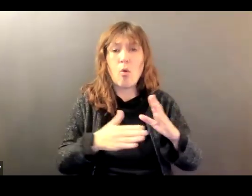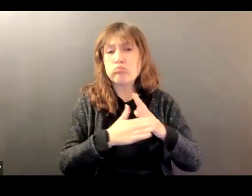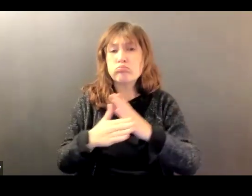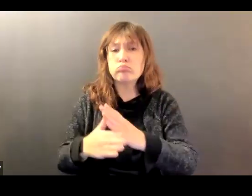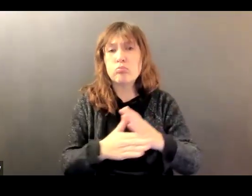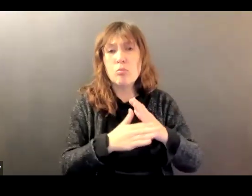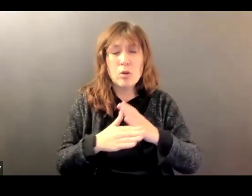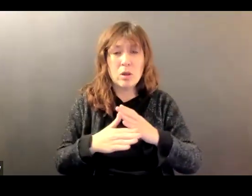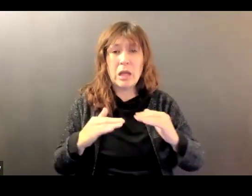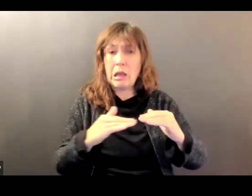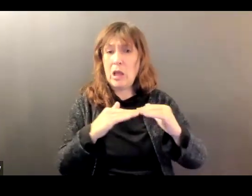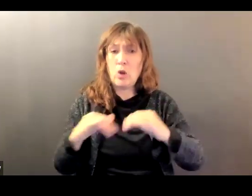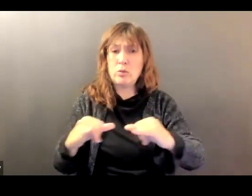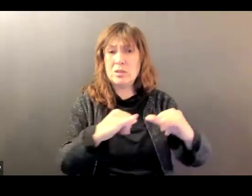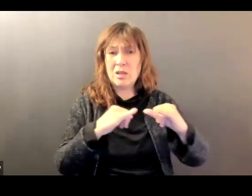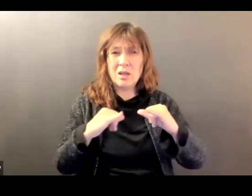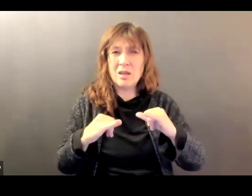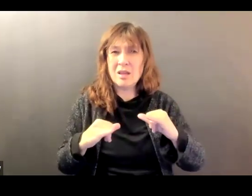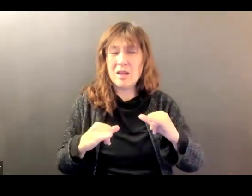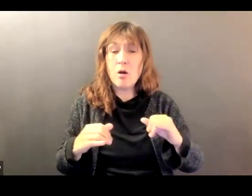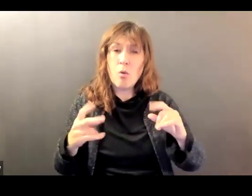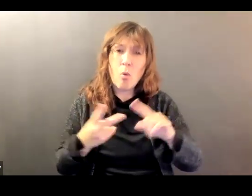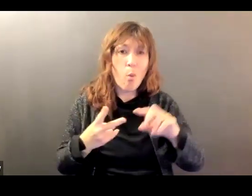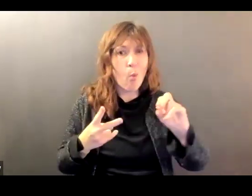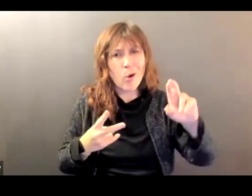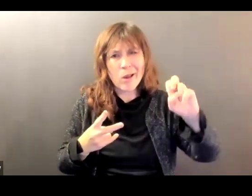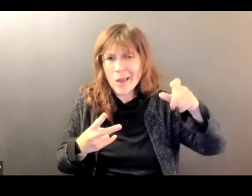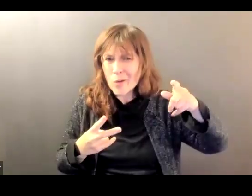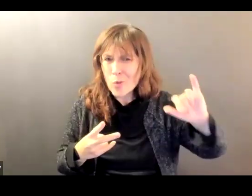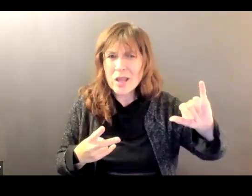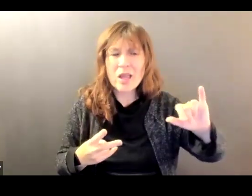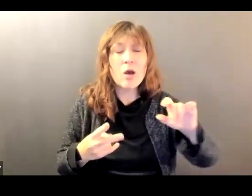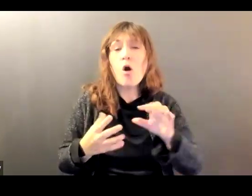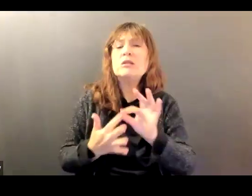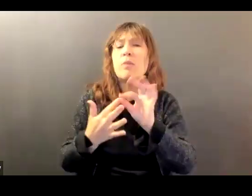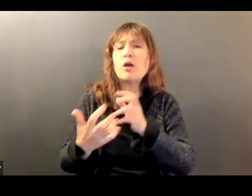assistance equally. You're trying equity and customized tools that address